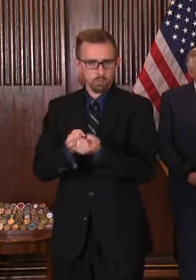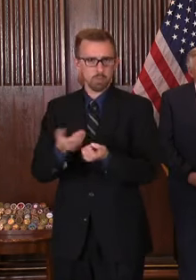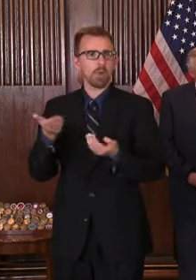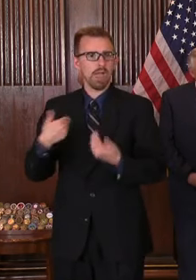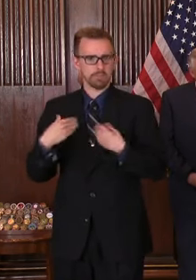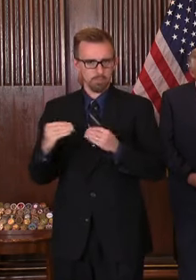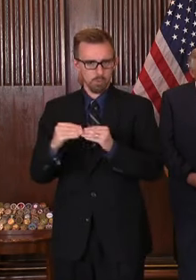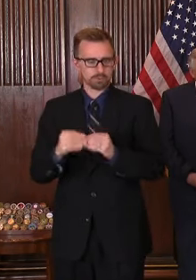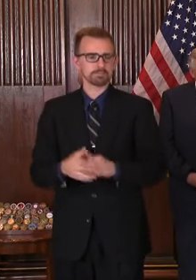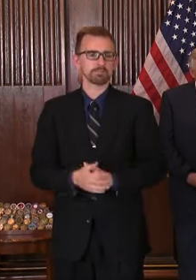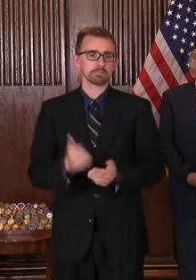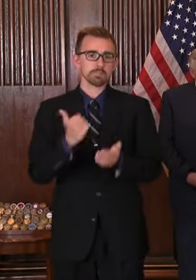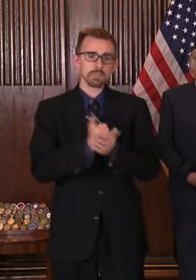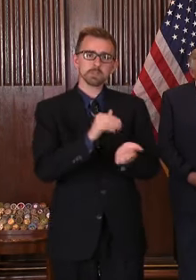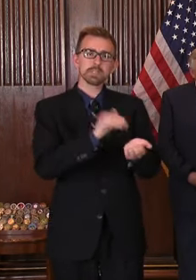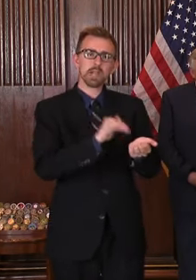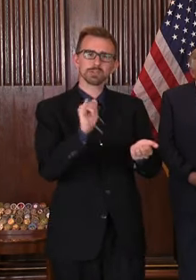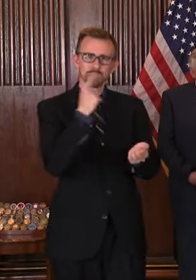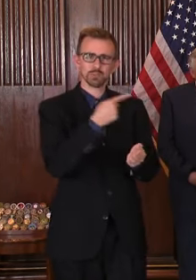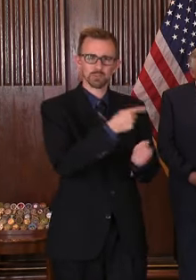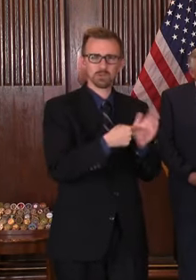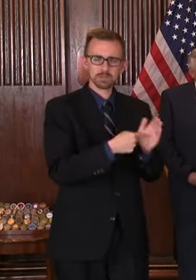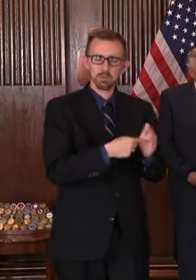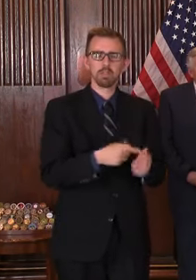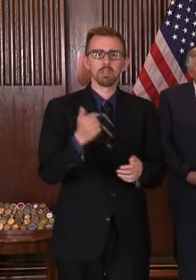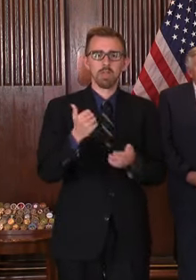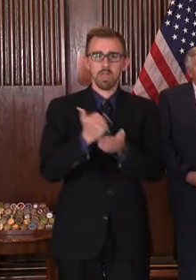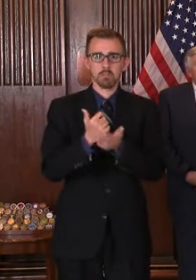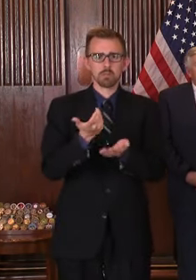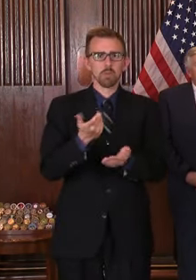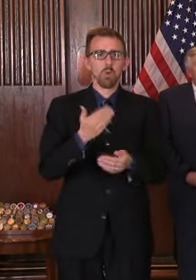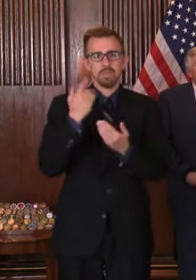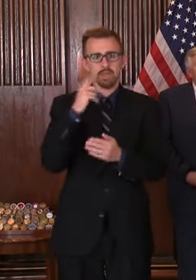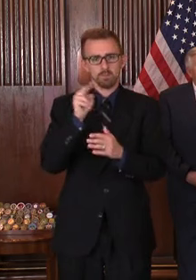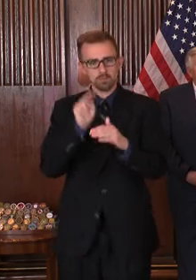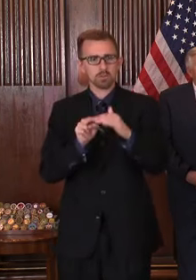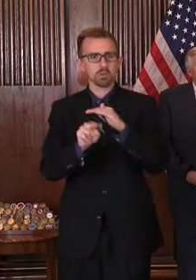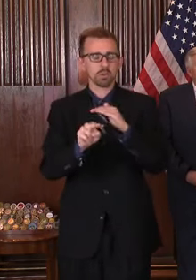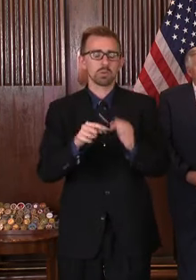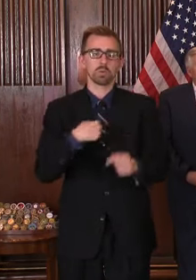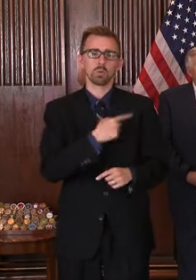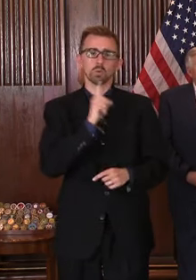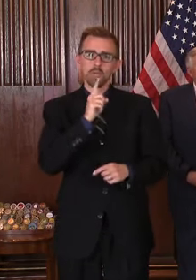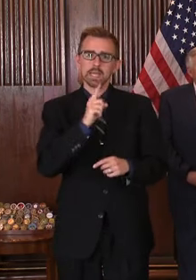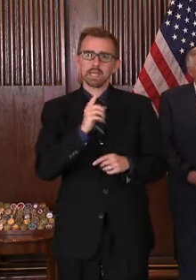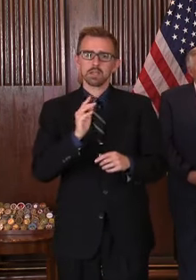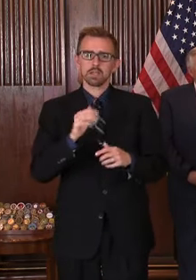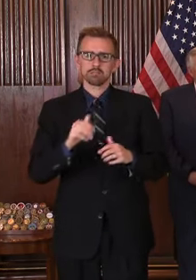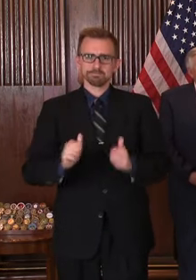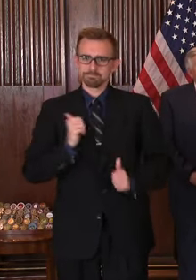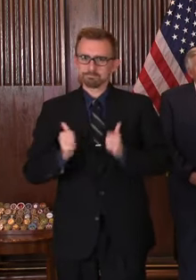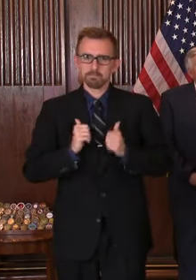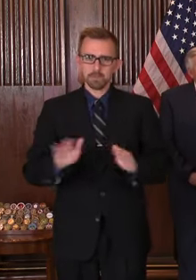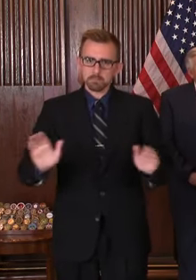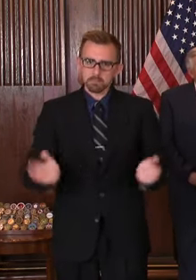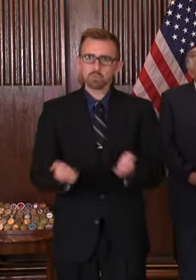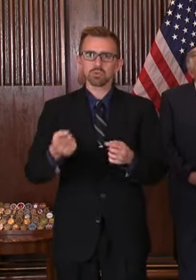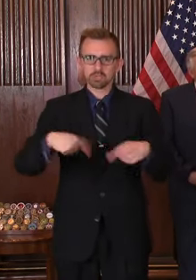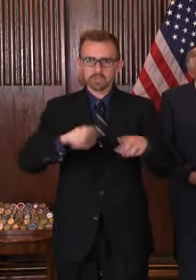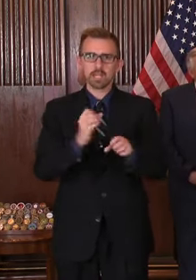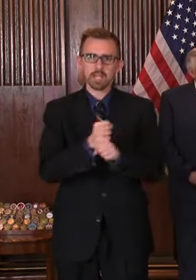Trautman. So thank you for thinking that far ahead, but we are really going to do a very robust campaign for people to get their flu